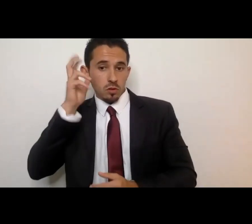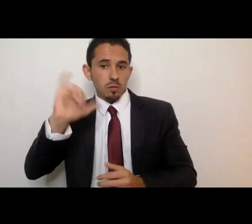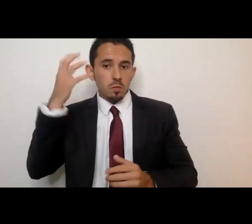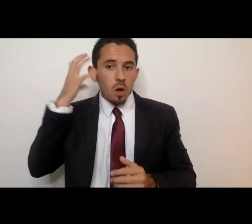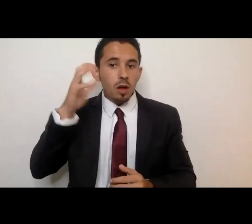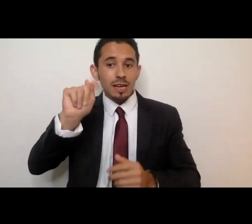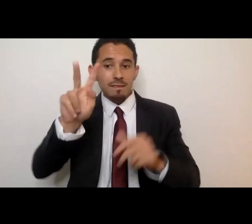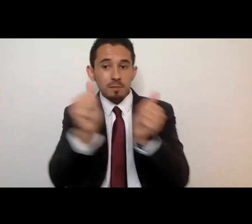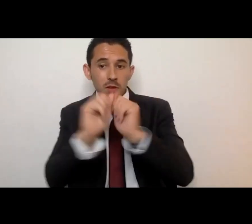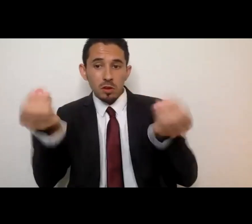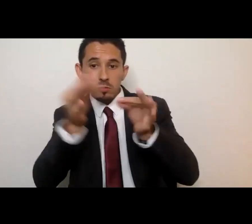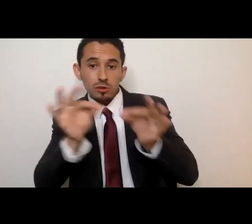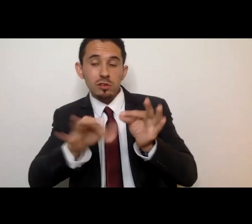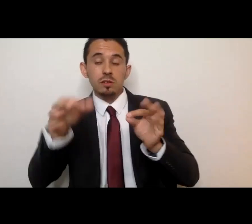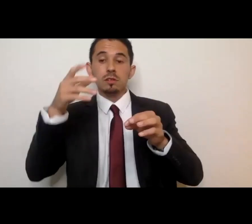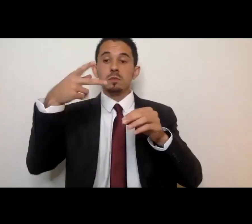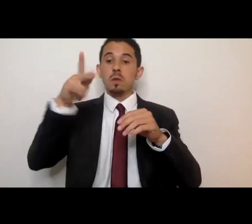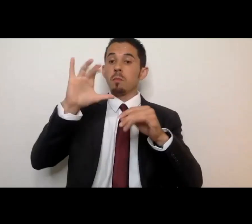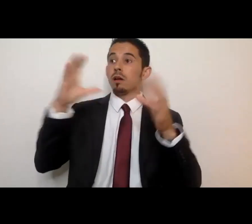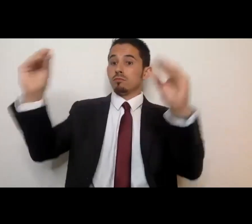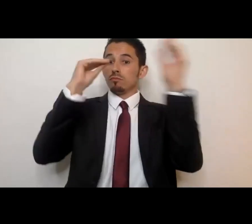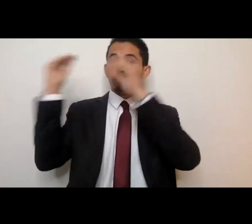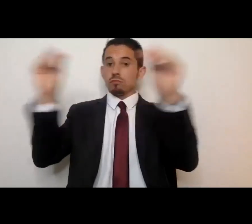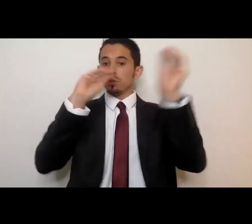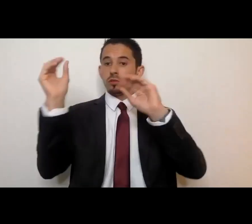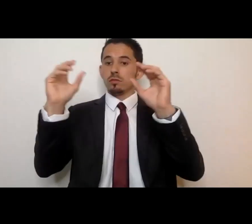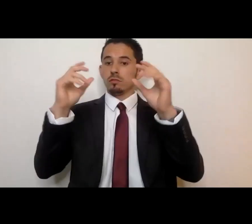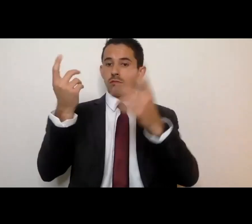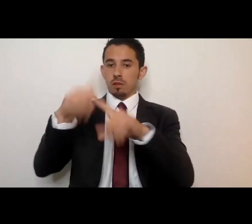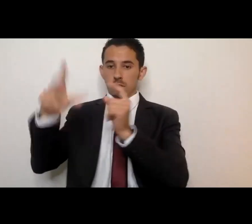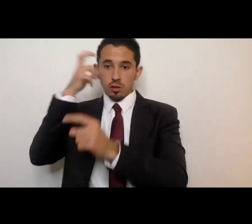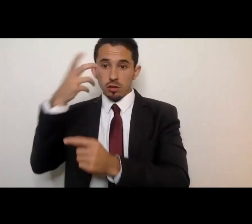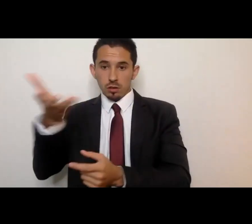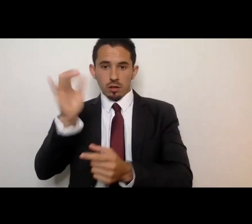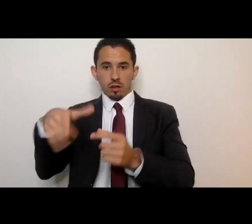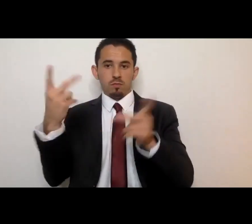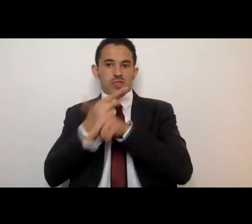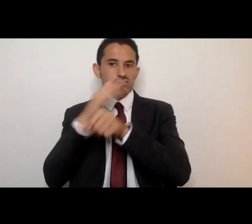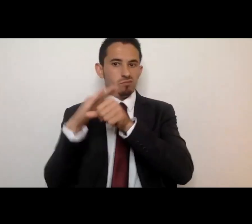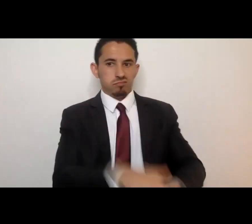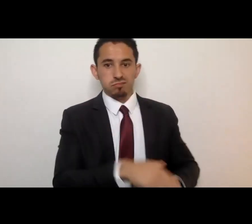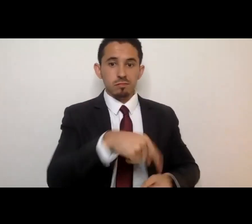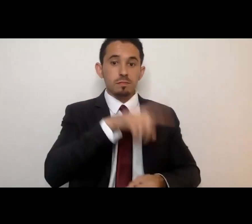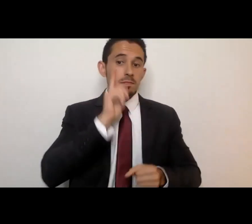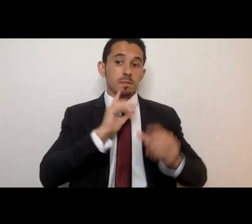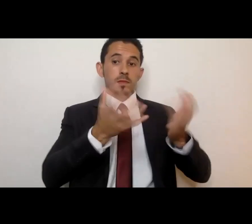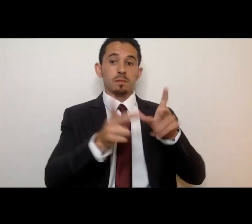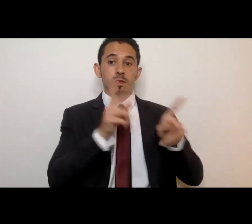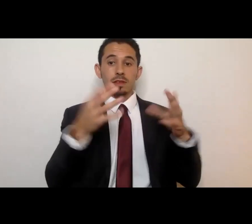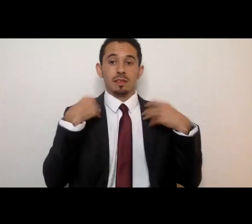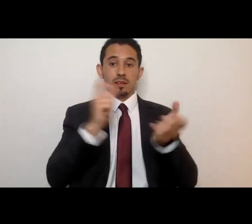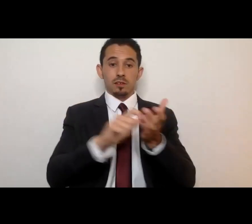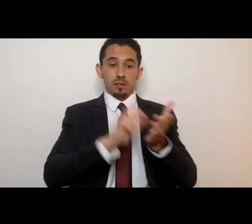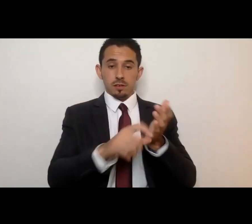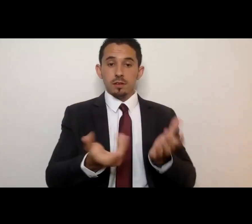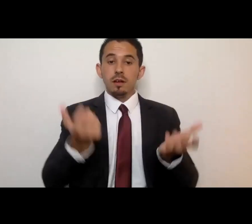Information is typically provided through things that we can hear incidentally, people talking in the hallways or families talking on the